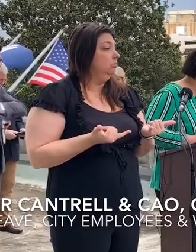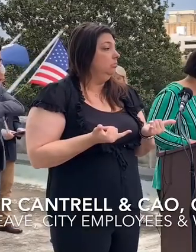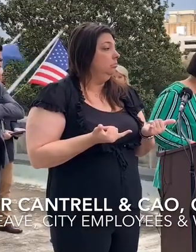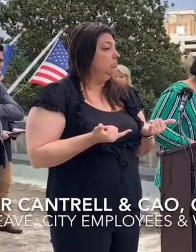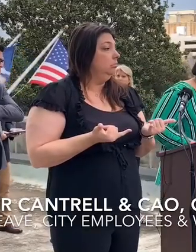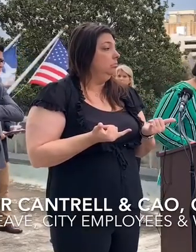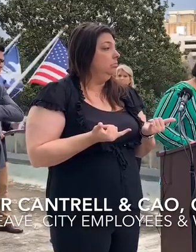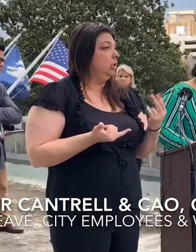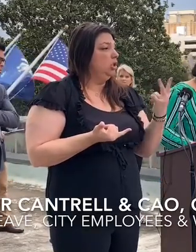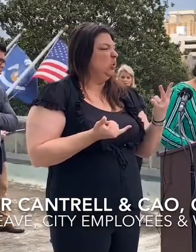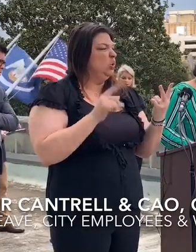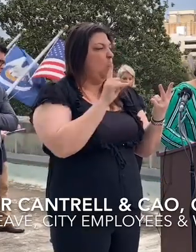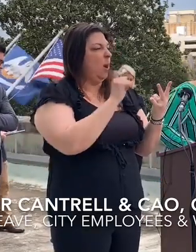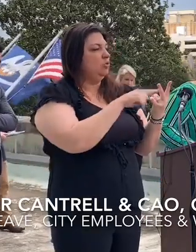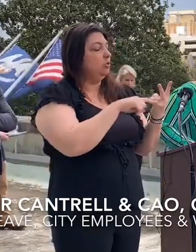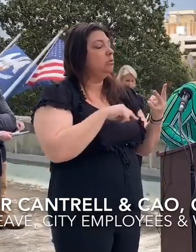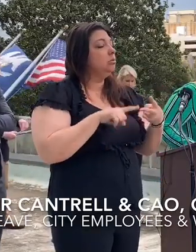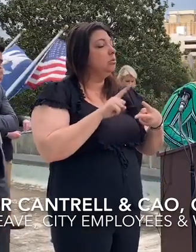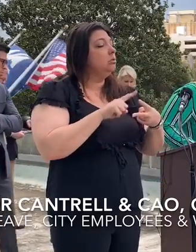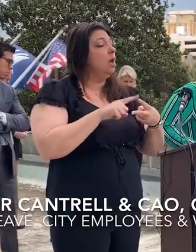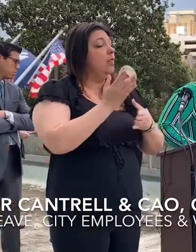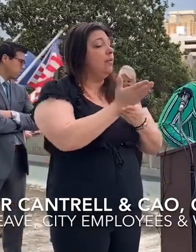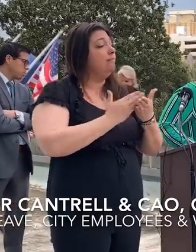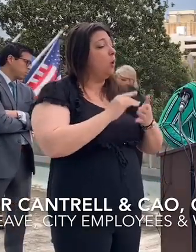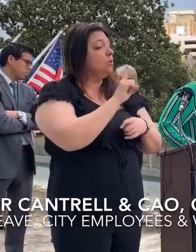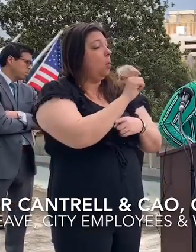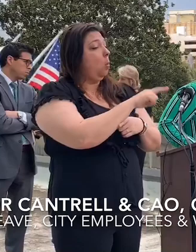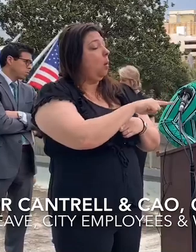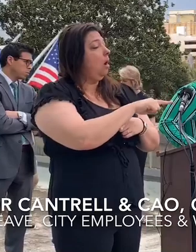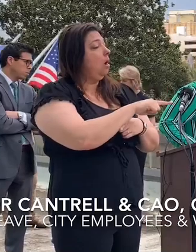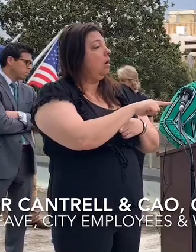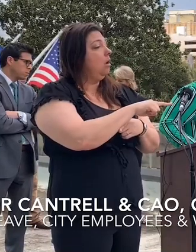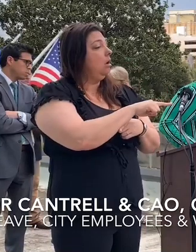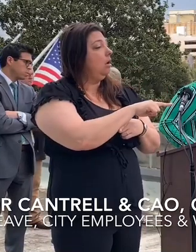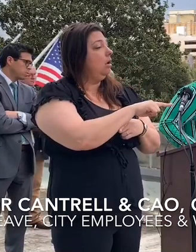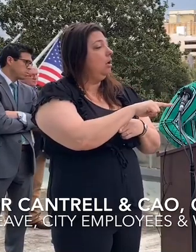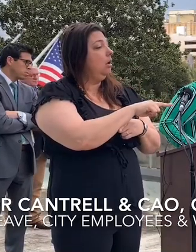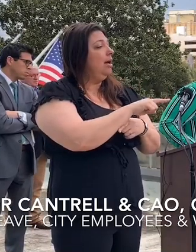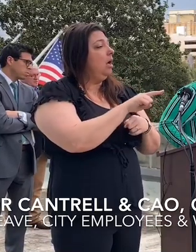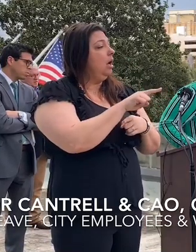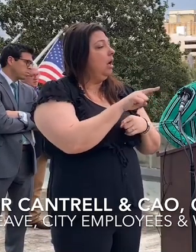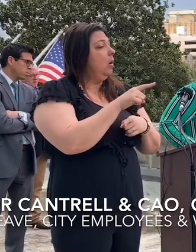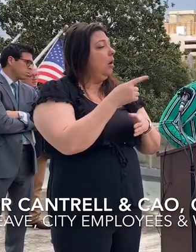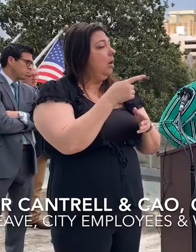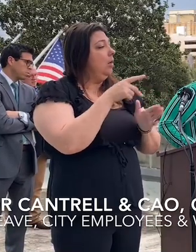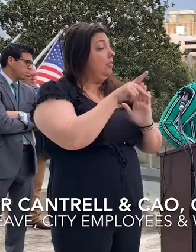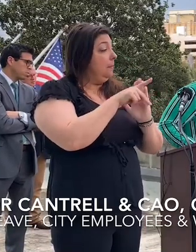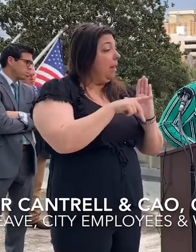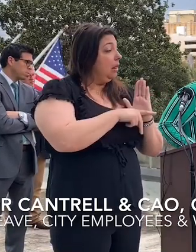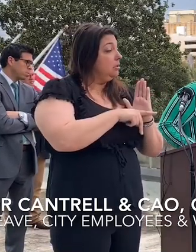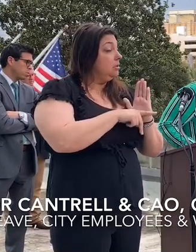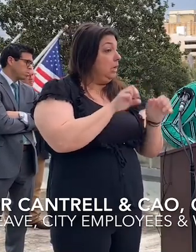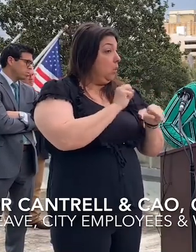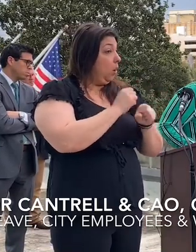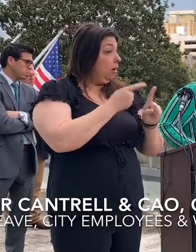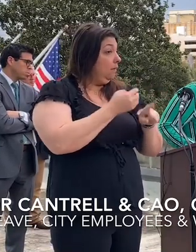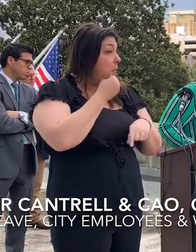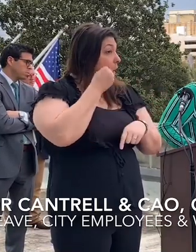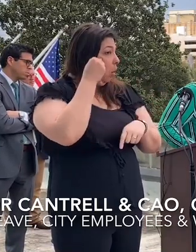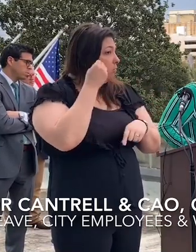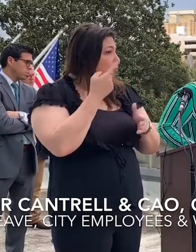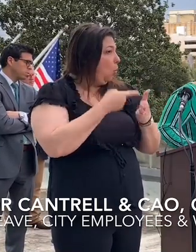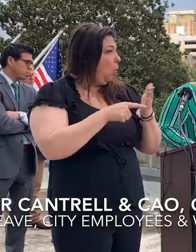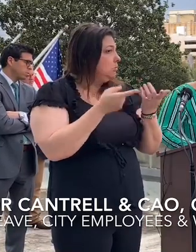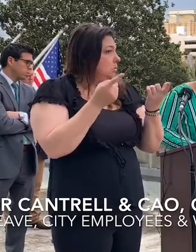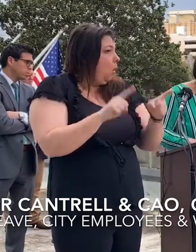two parts of the question. The first being what's the status of the policy that allows city workers to work from home?